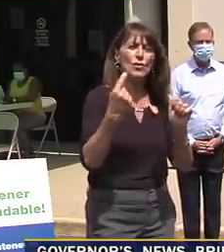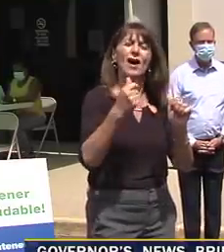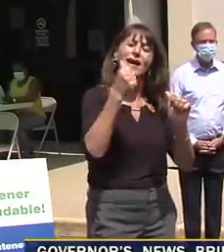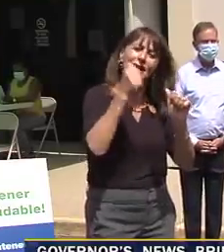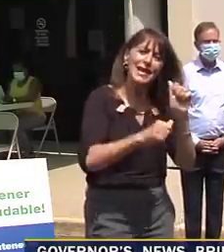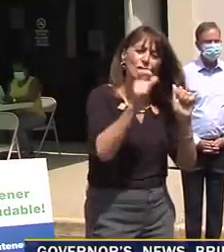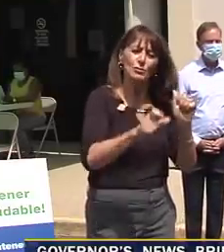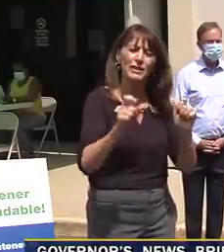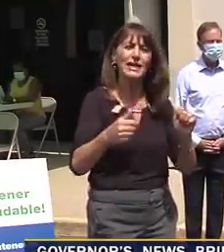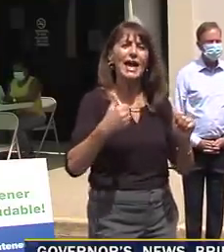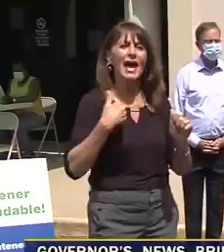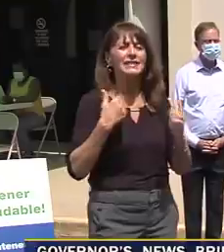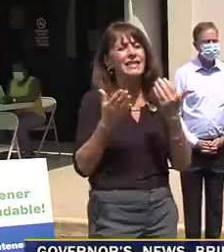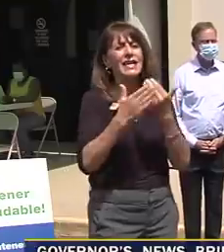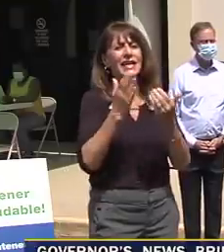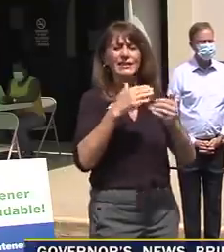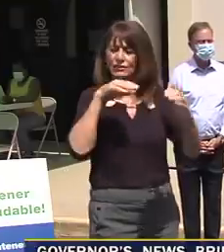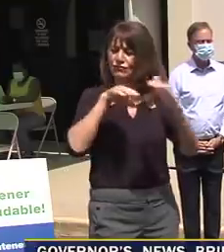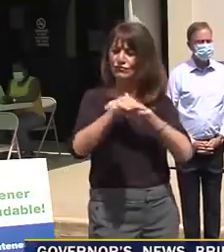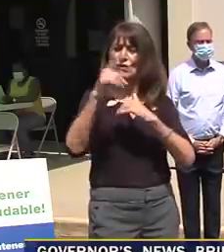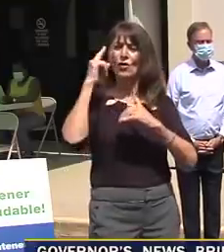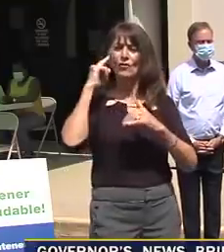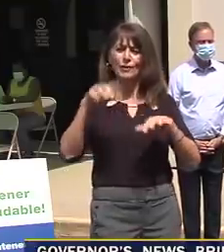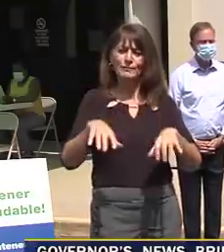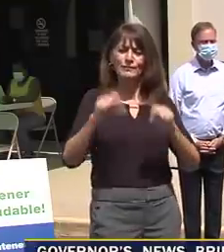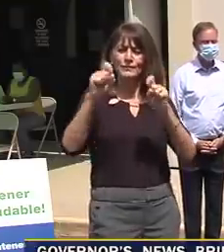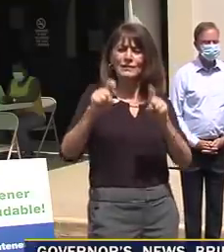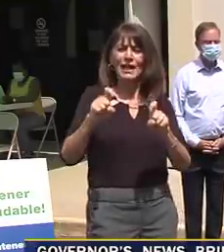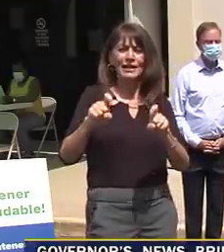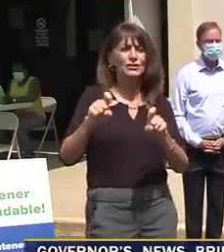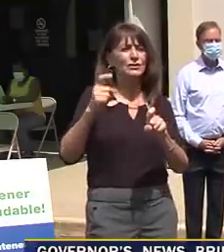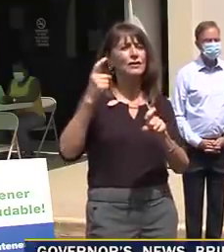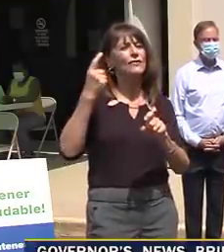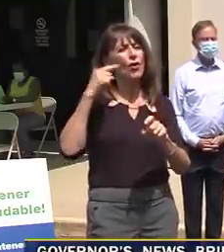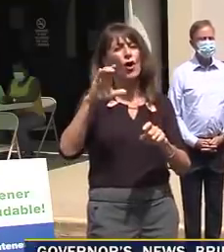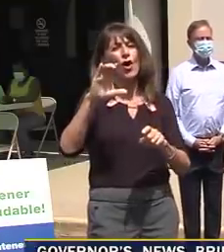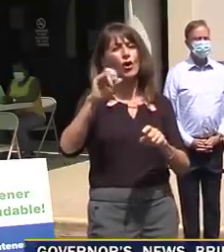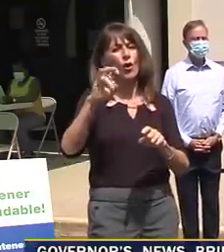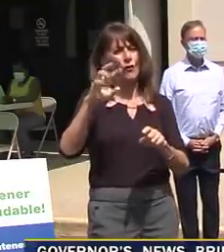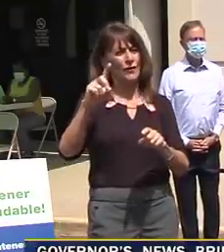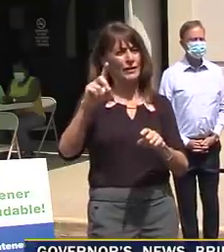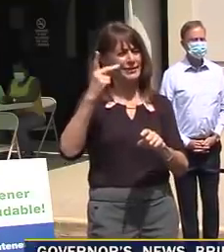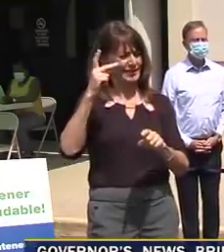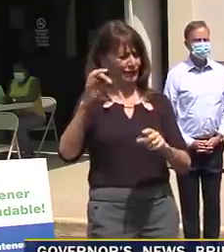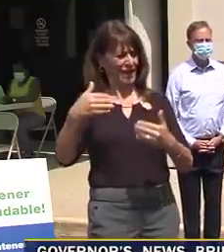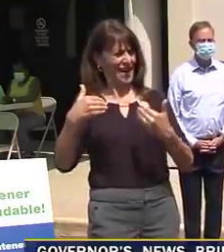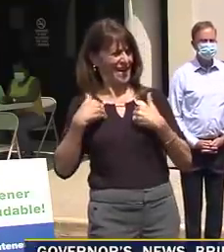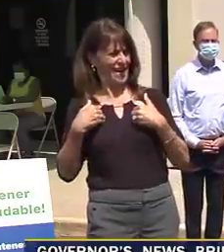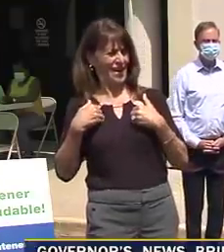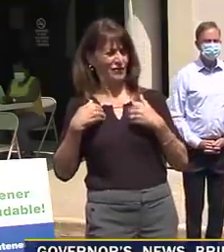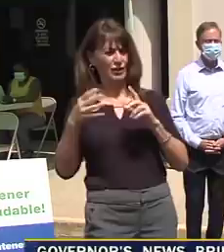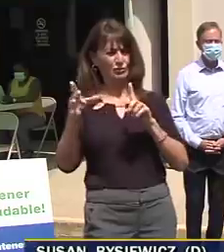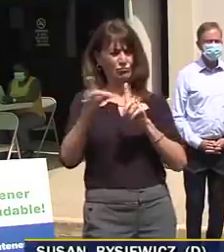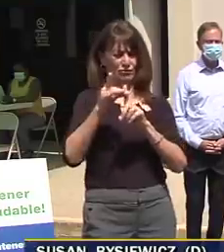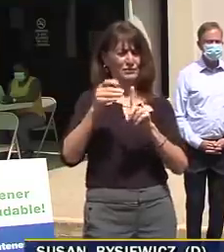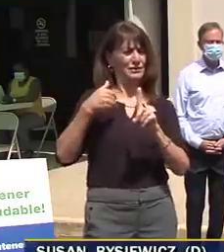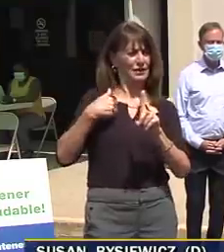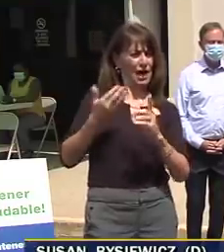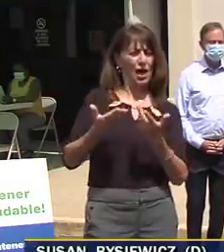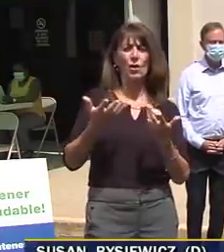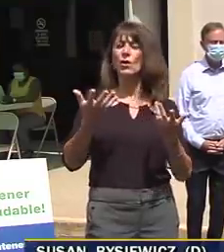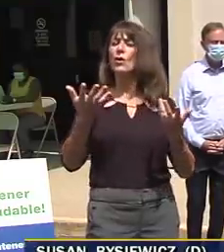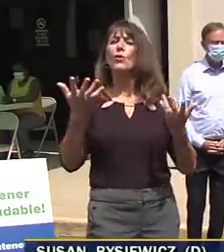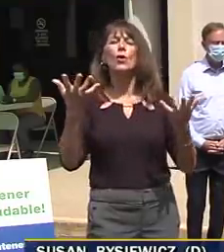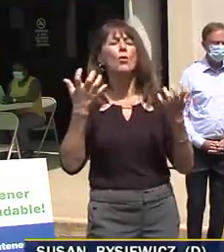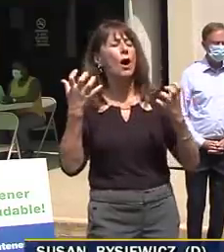to COVID-19 testing. And we want everyone in urban areas,